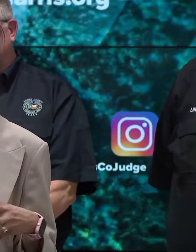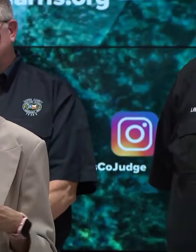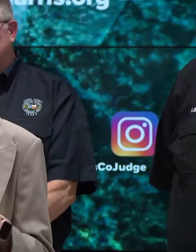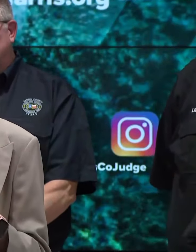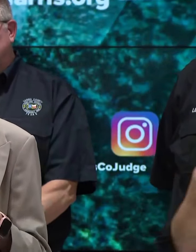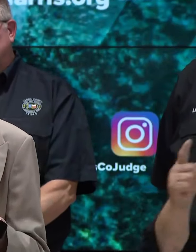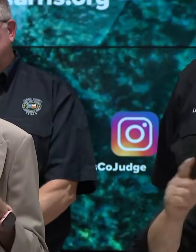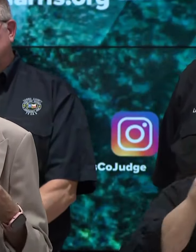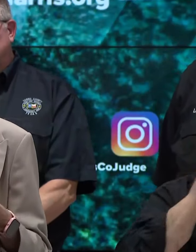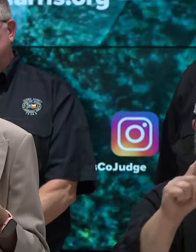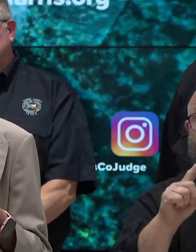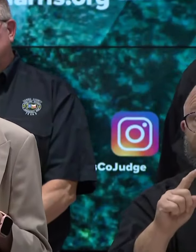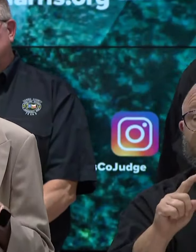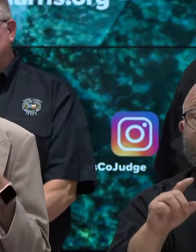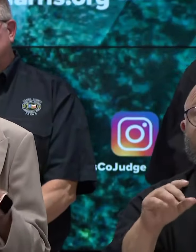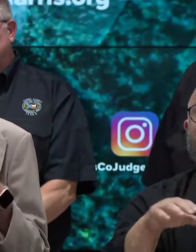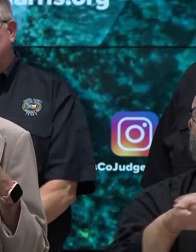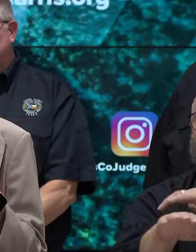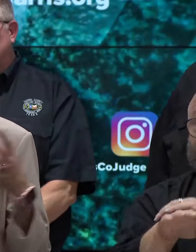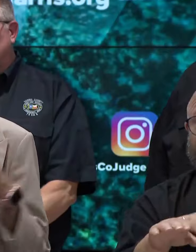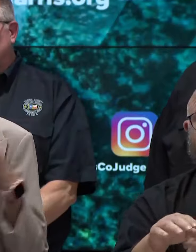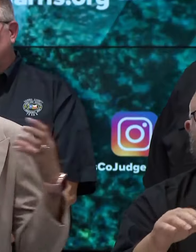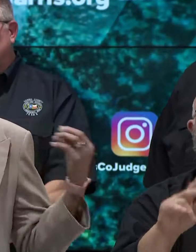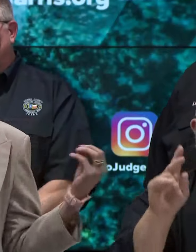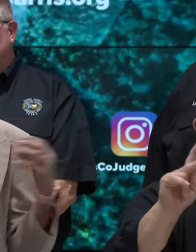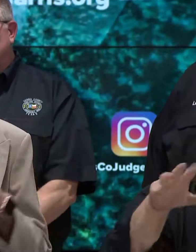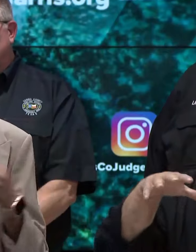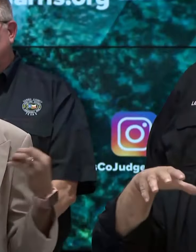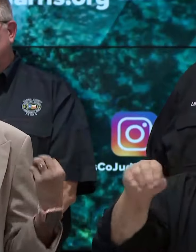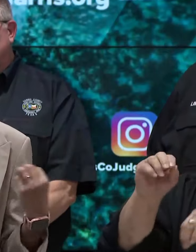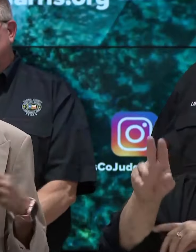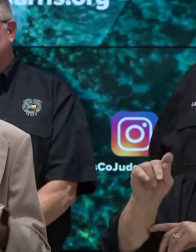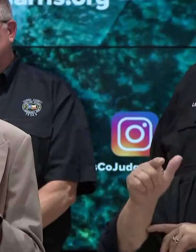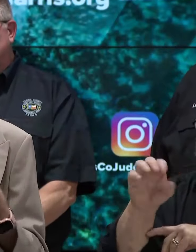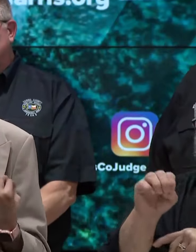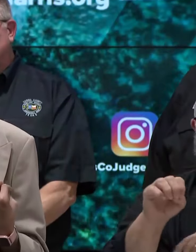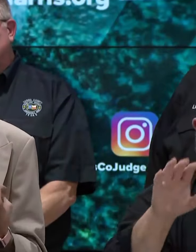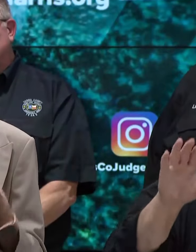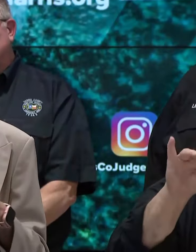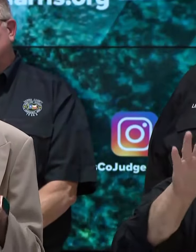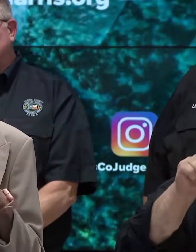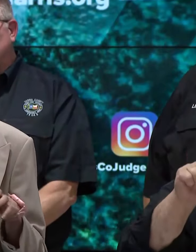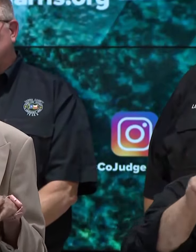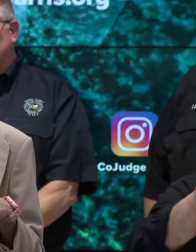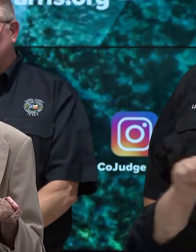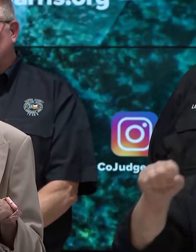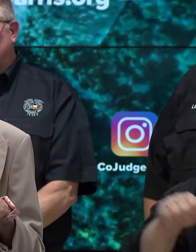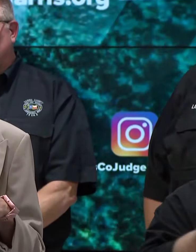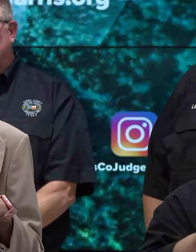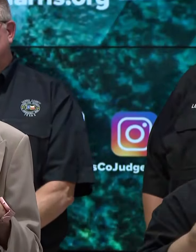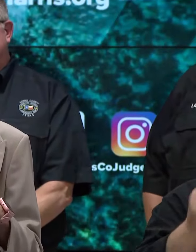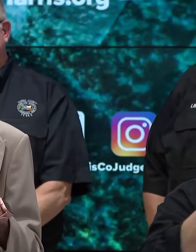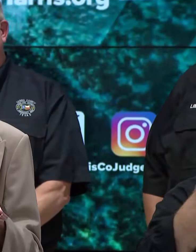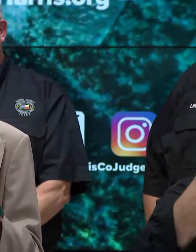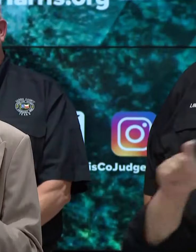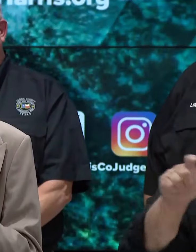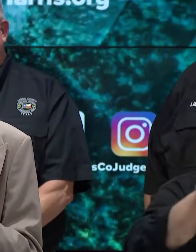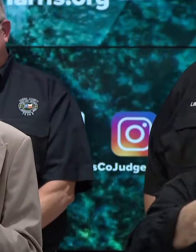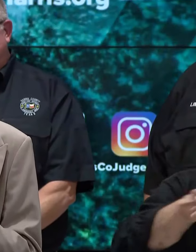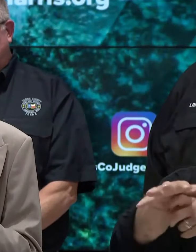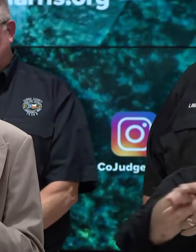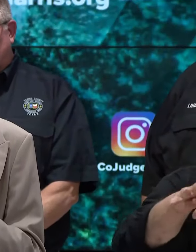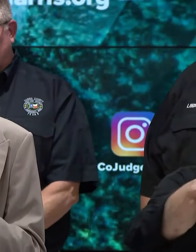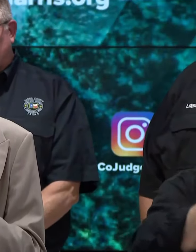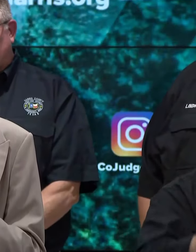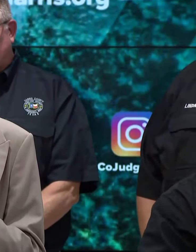is outages, right? And so customers affected are individuals, outages are circuit wide, larger sections, and